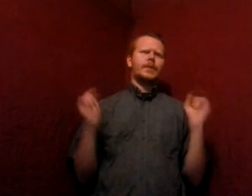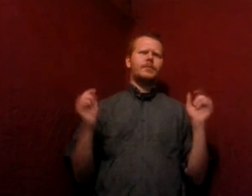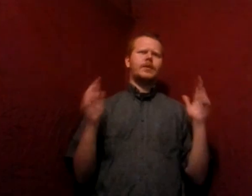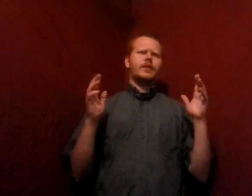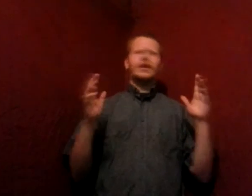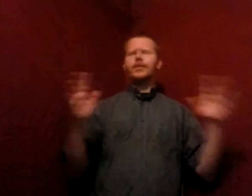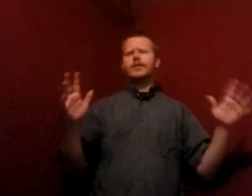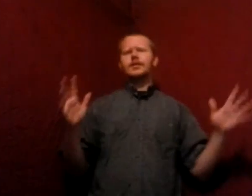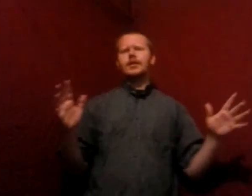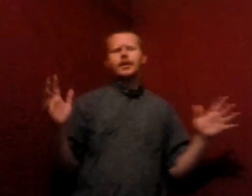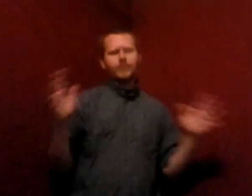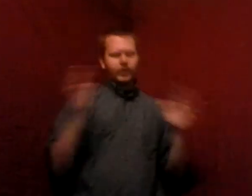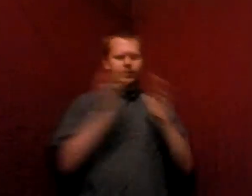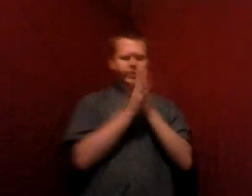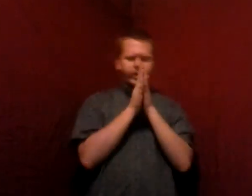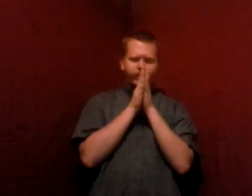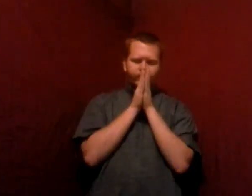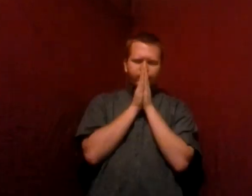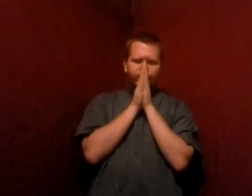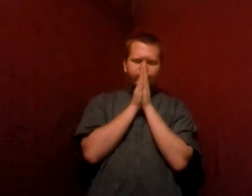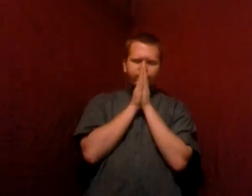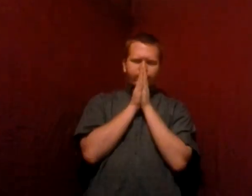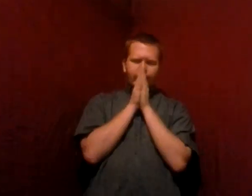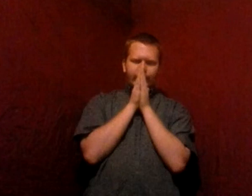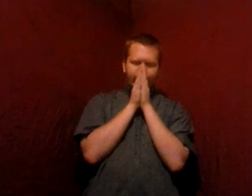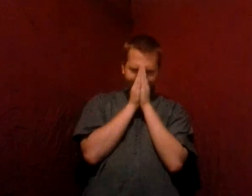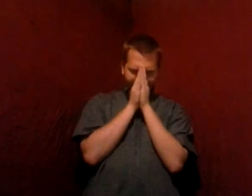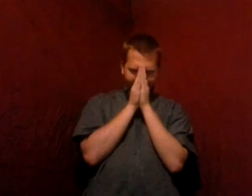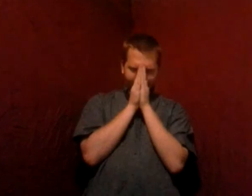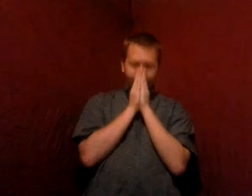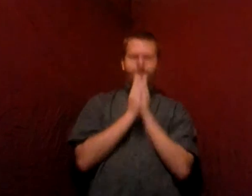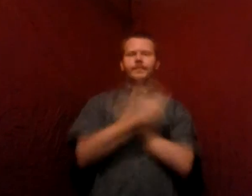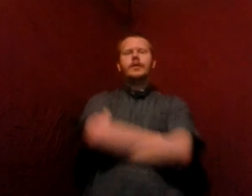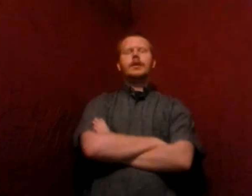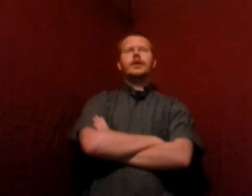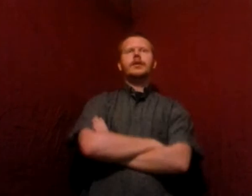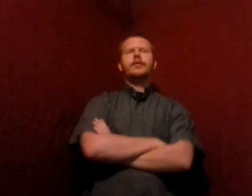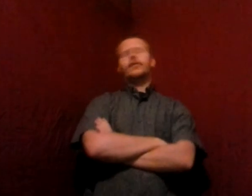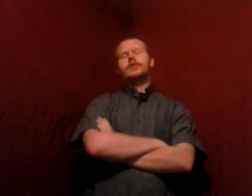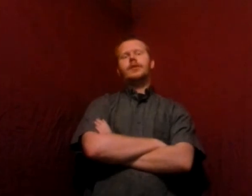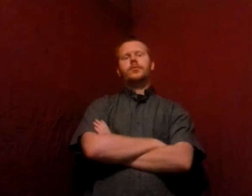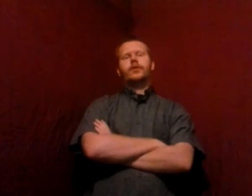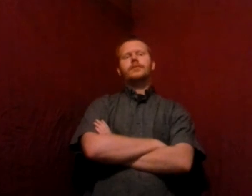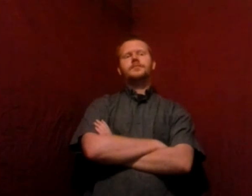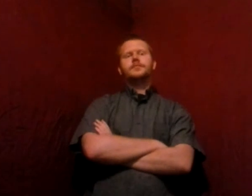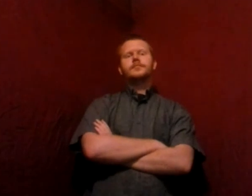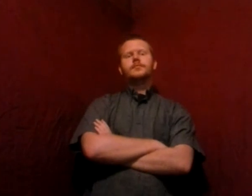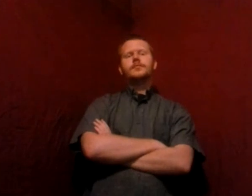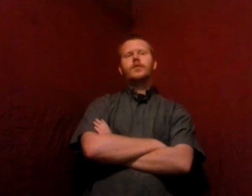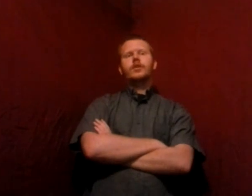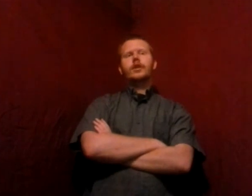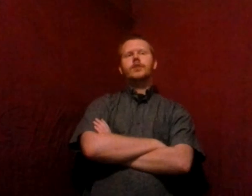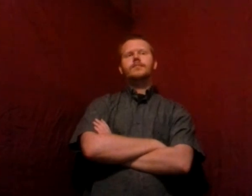but anyways i'm getting off check here um first night was boring you know